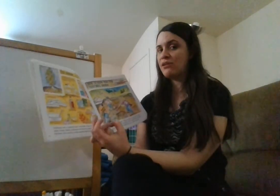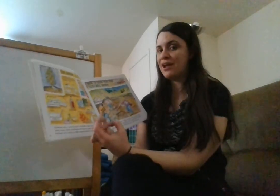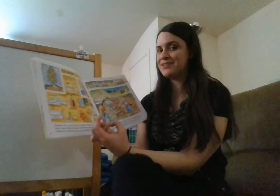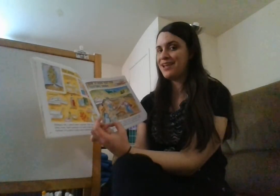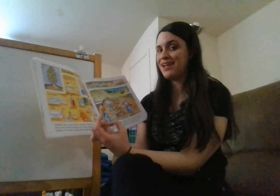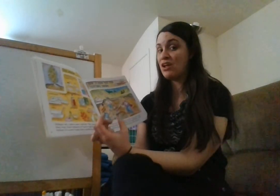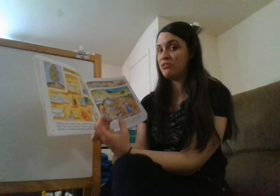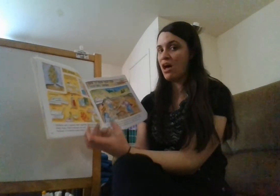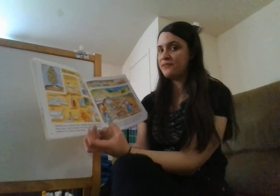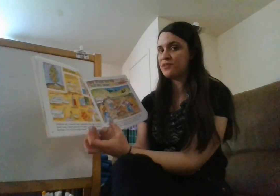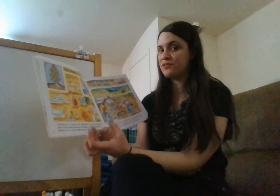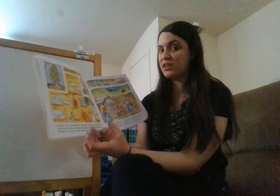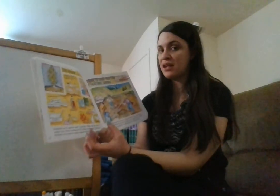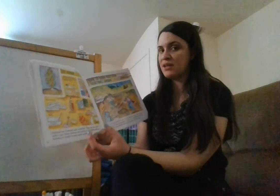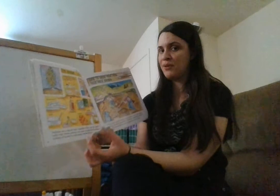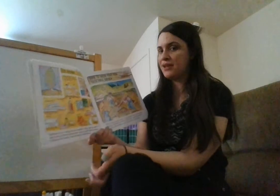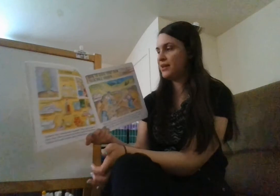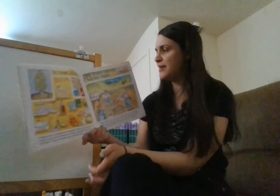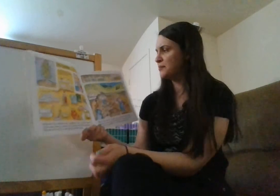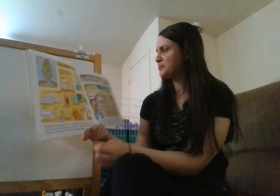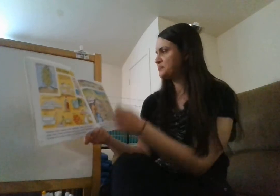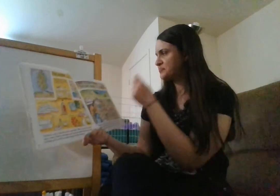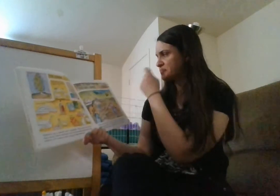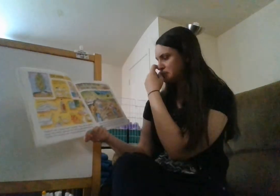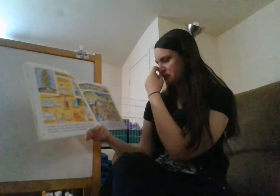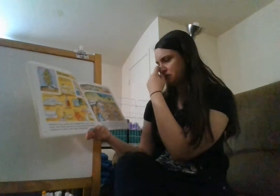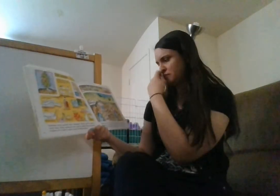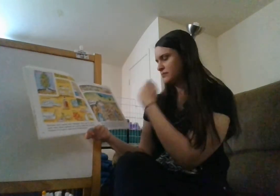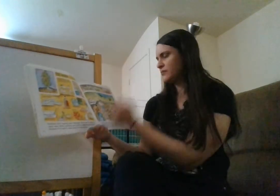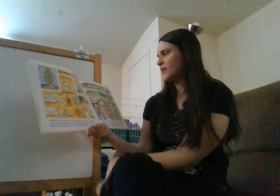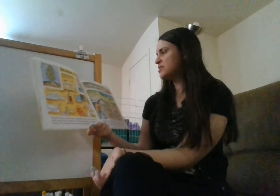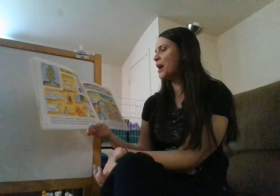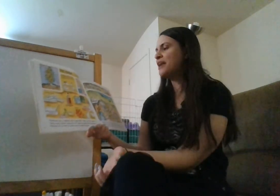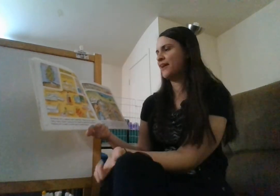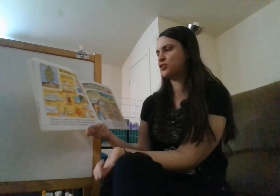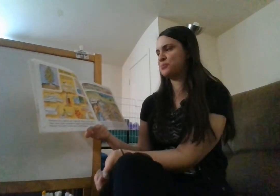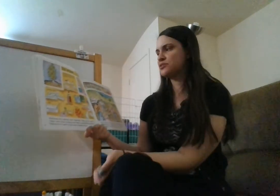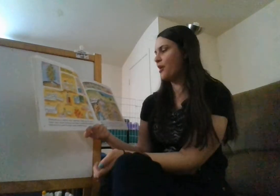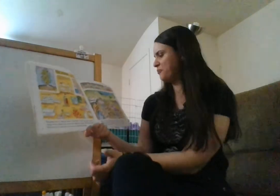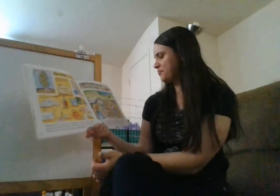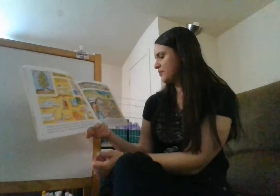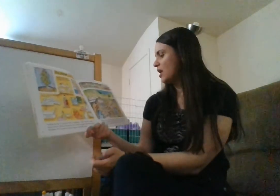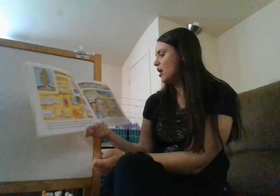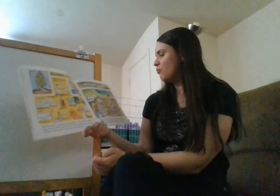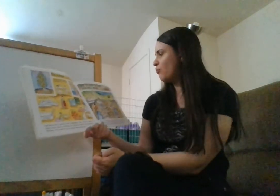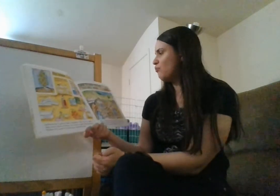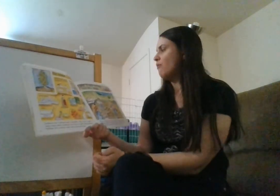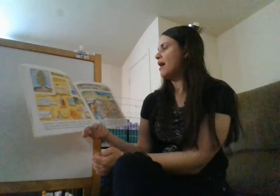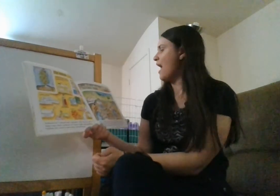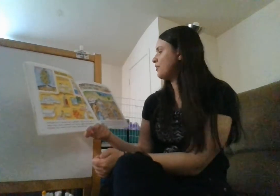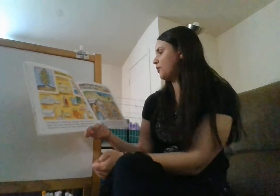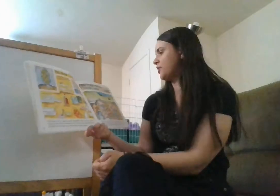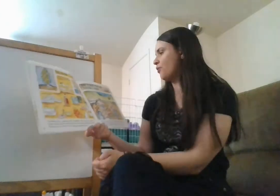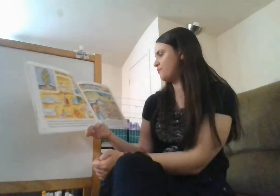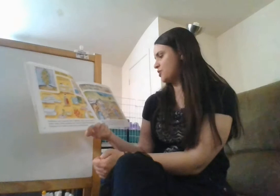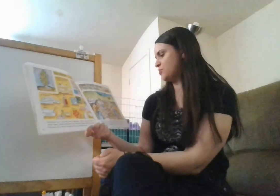and it's in a lot of different things that we can eat. So how do vegetables grow? How to grow your own vegetable